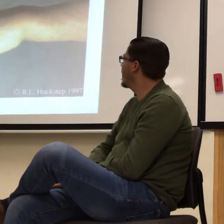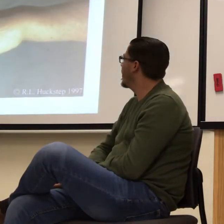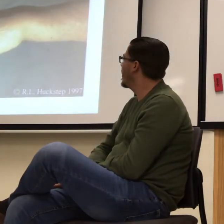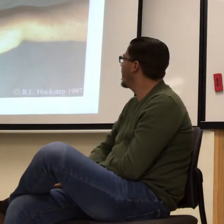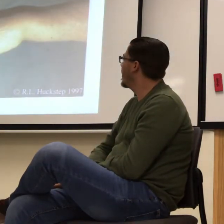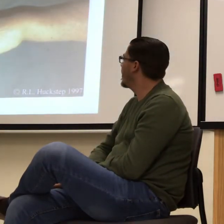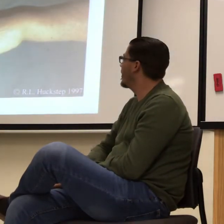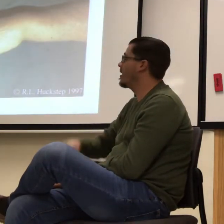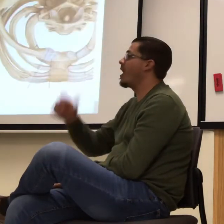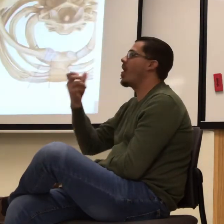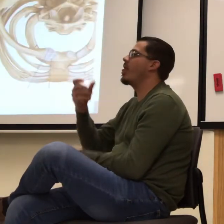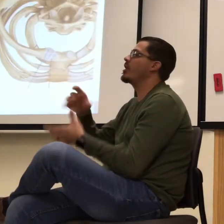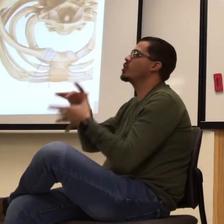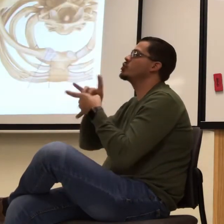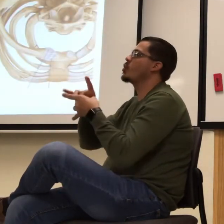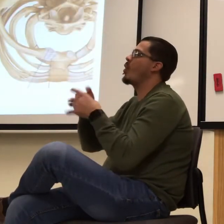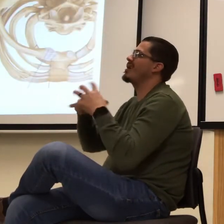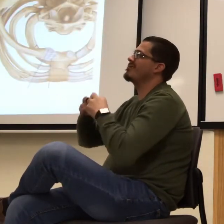Okay. Another joint problem